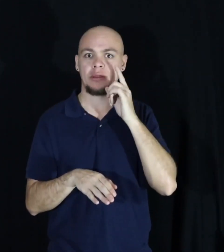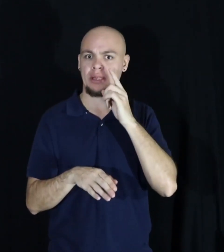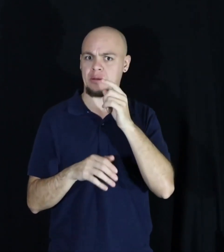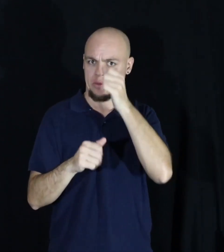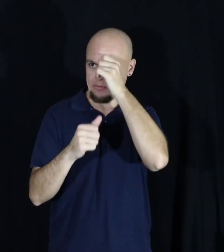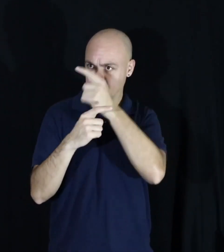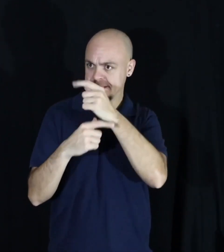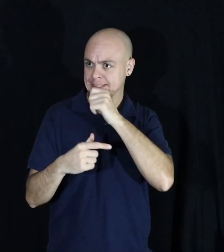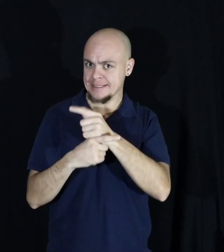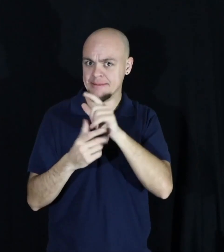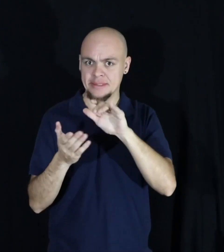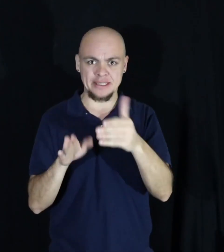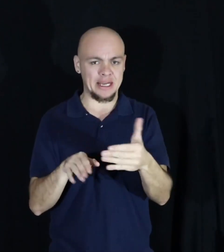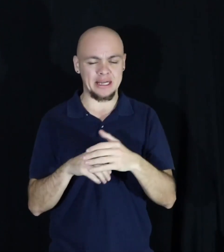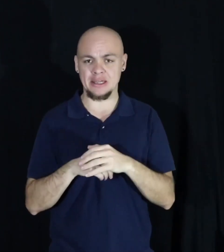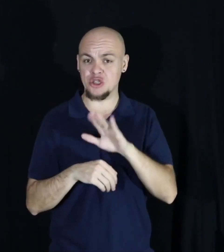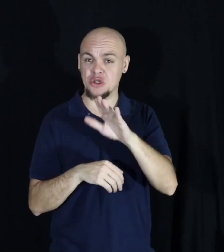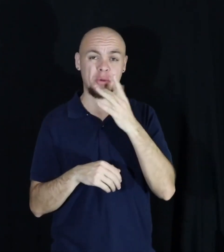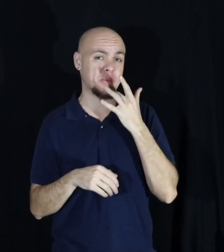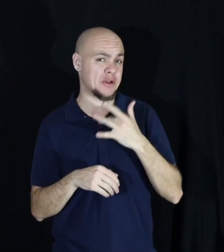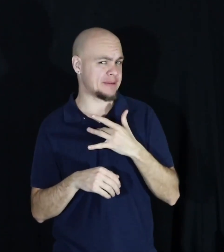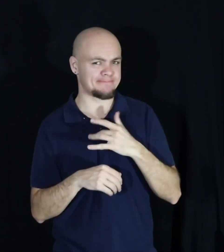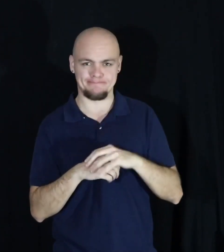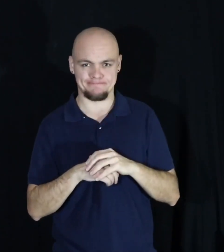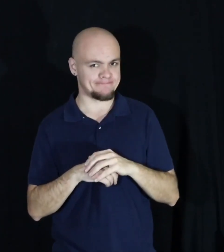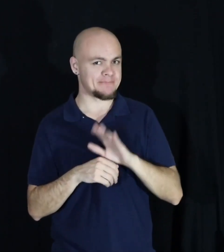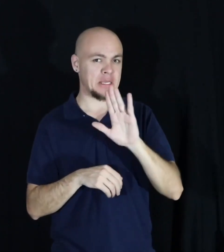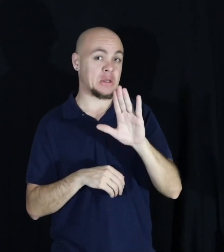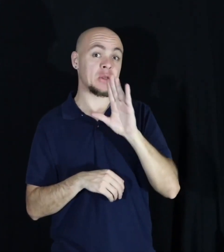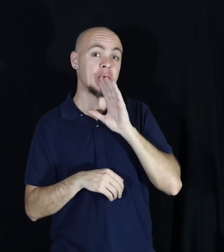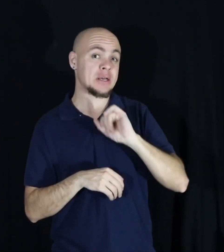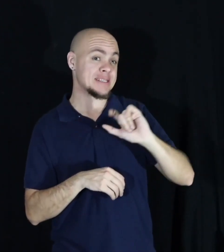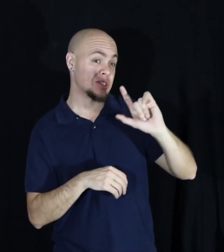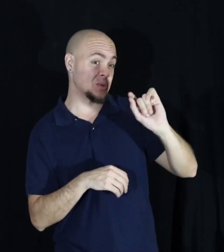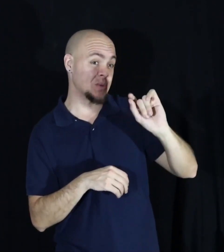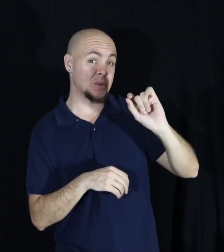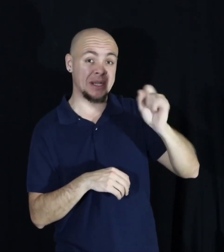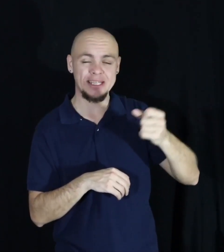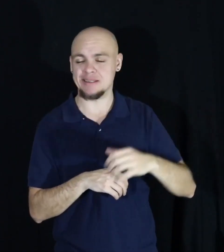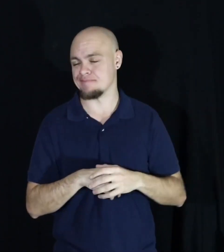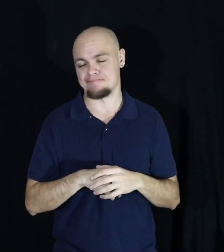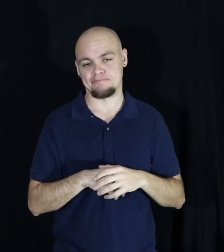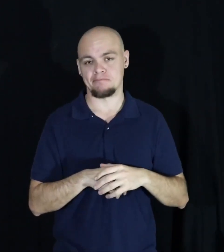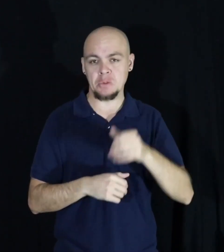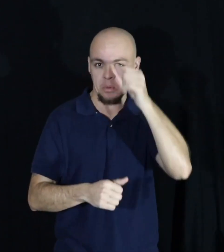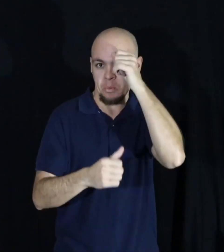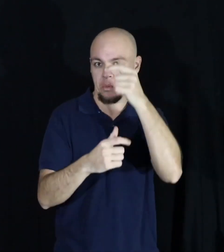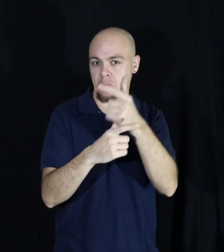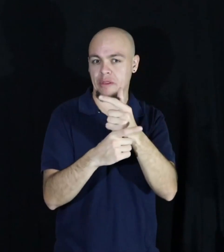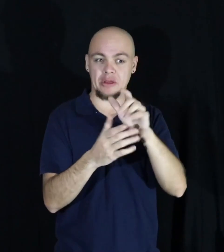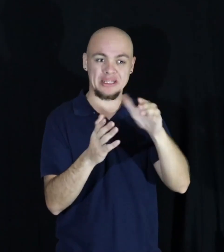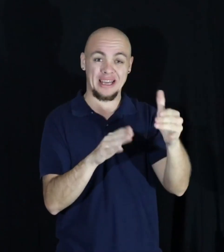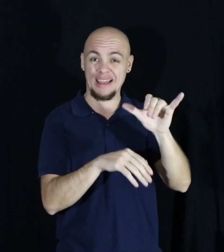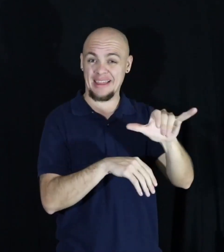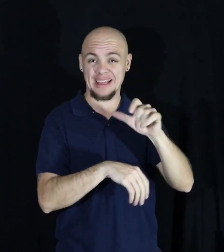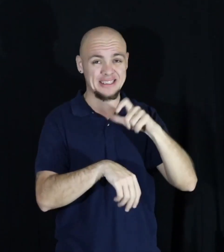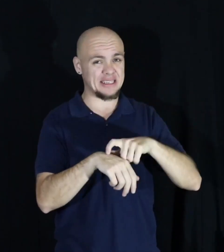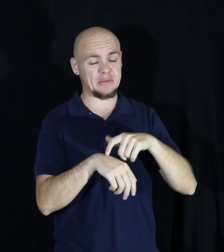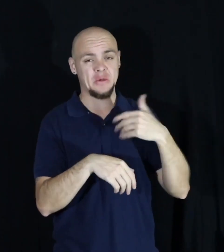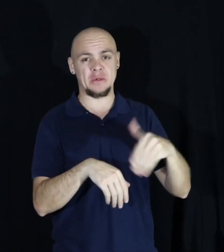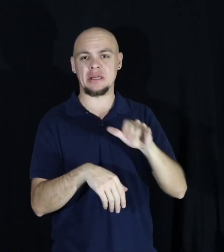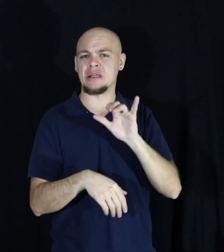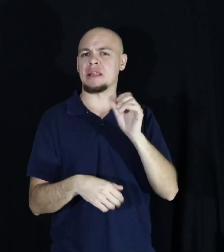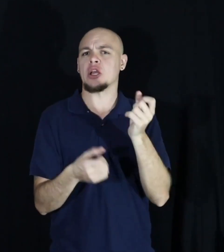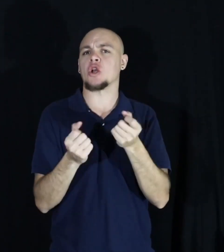sibling dies. Not on your birthday, certainly not in your 20s. Having a brother die on your birthday, it's a lot like getting your